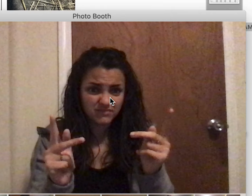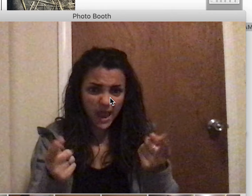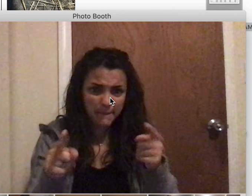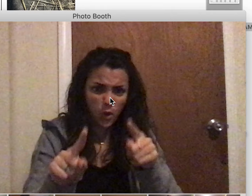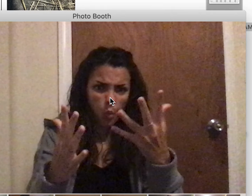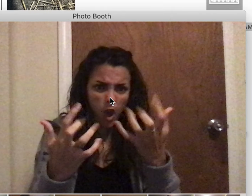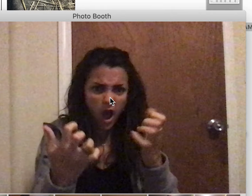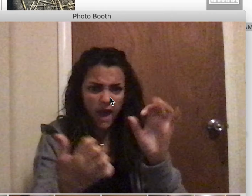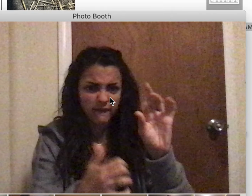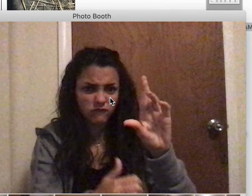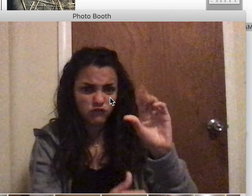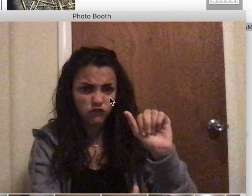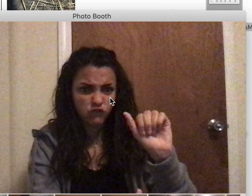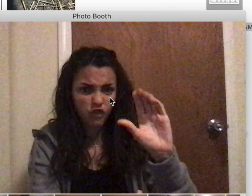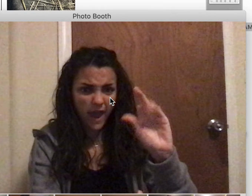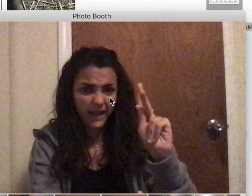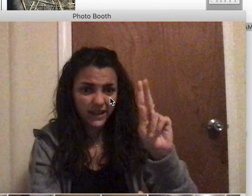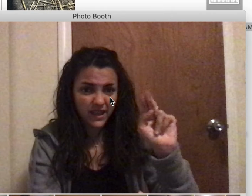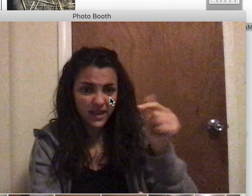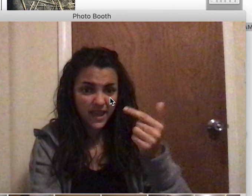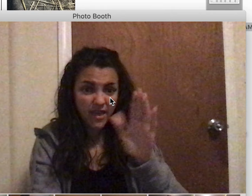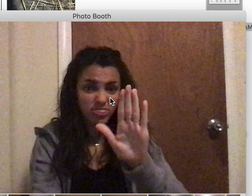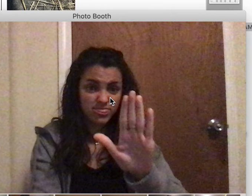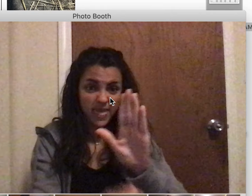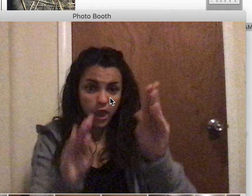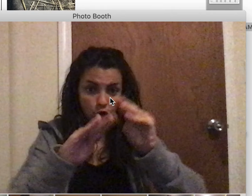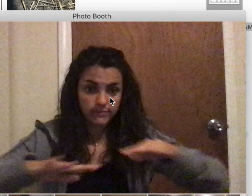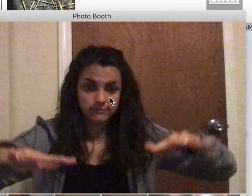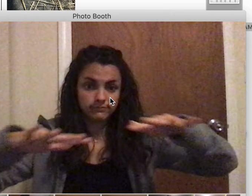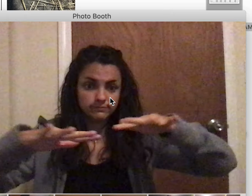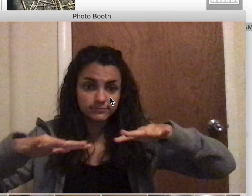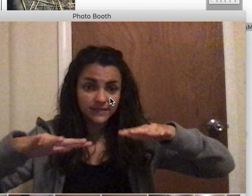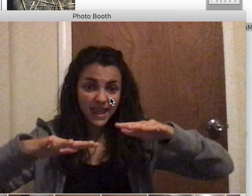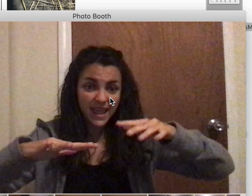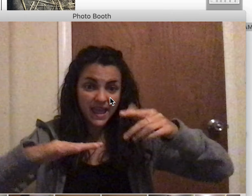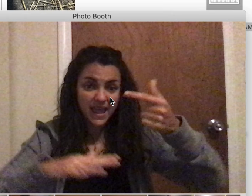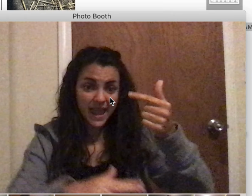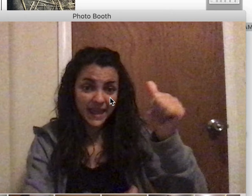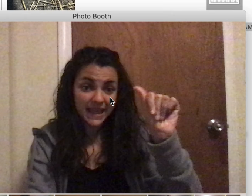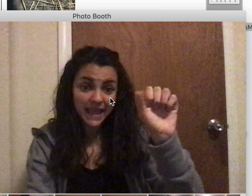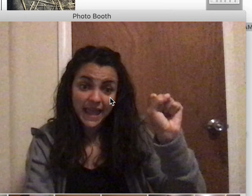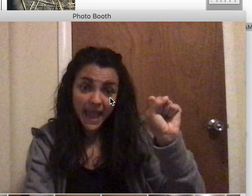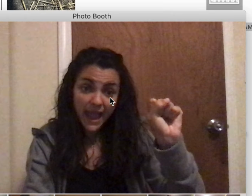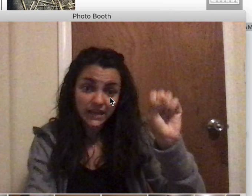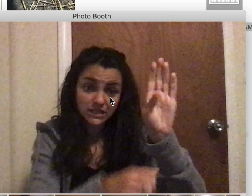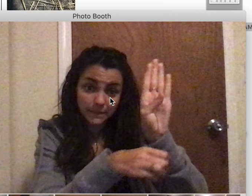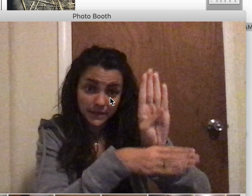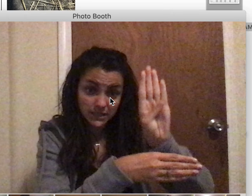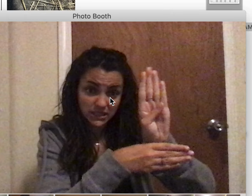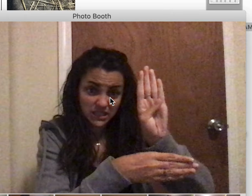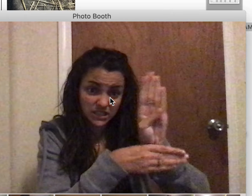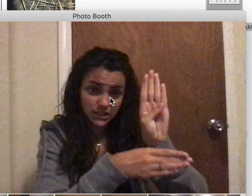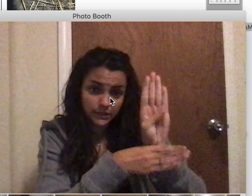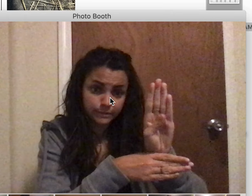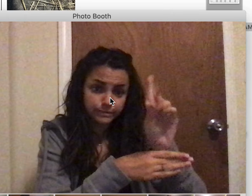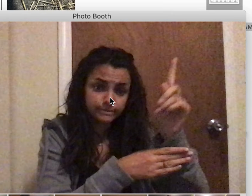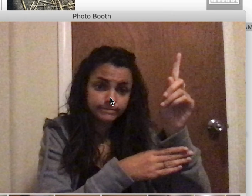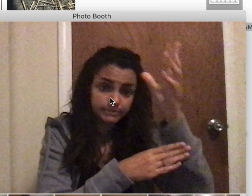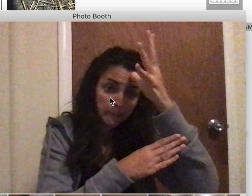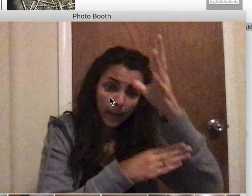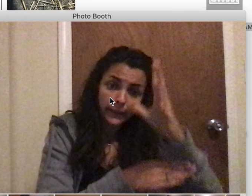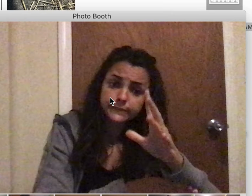this is basically these gas companies are knocking on people's doors. They want to use their